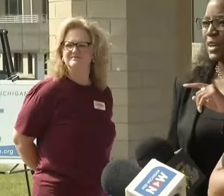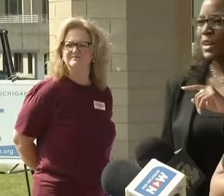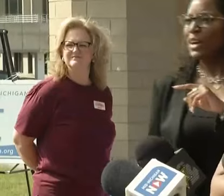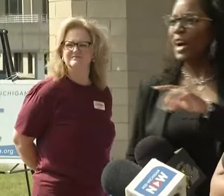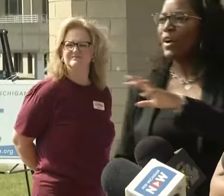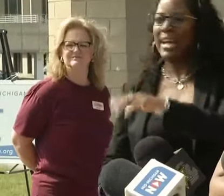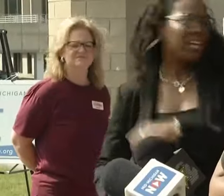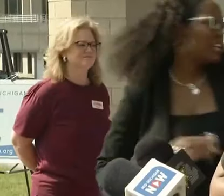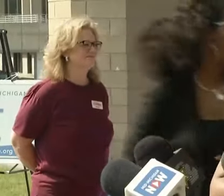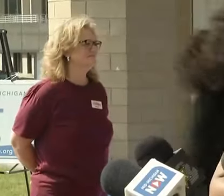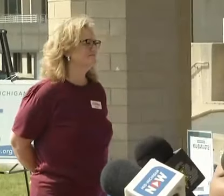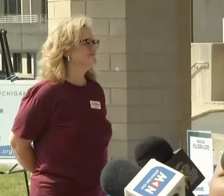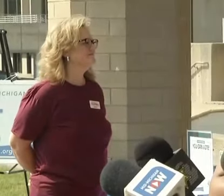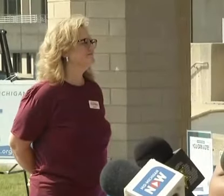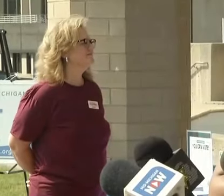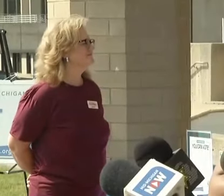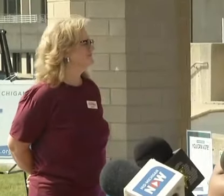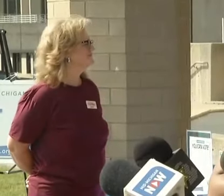it.